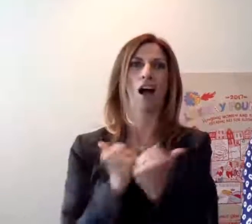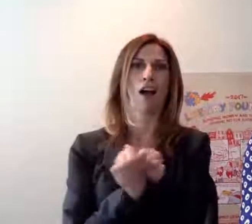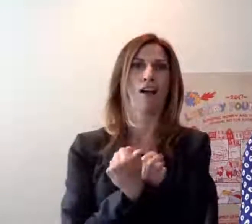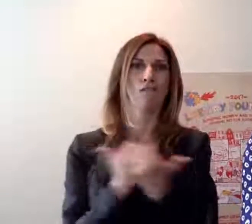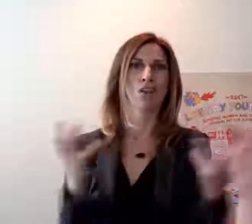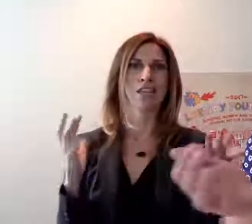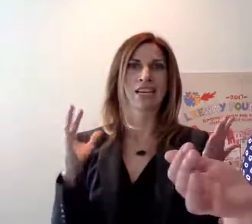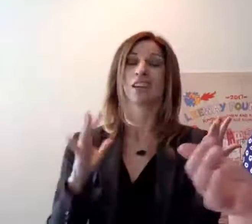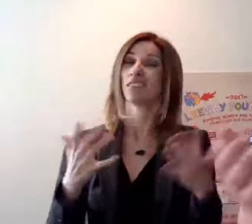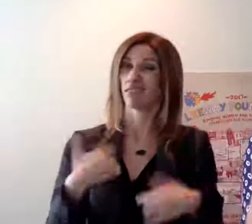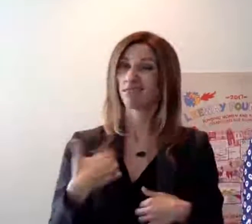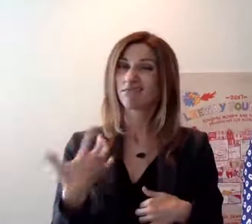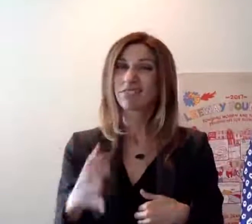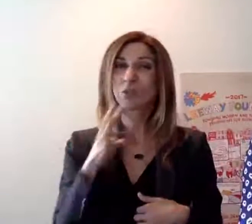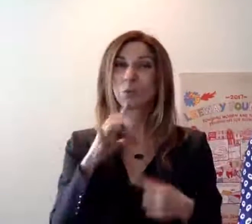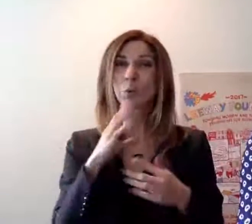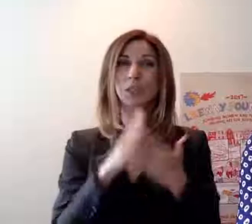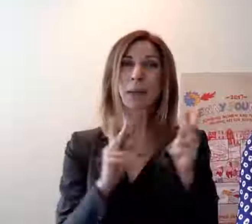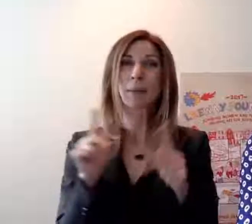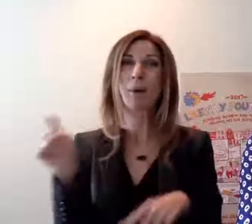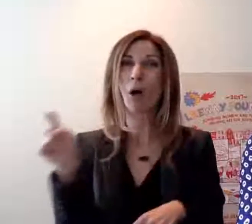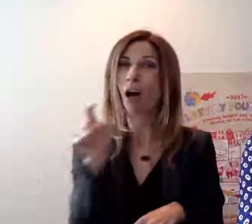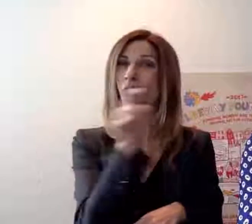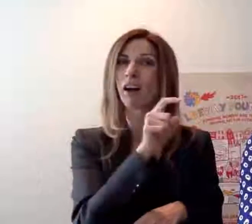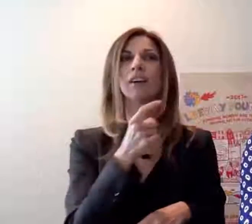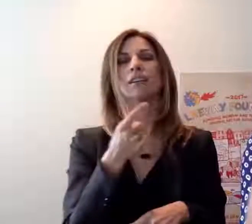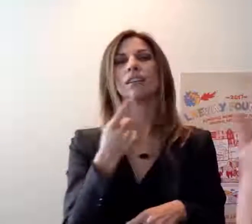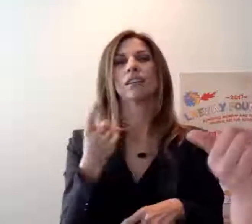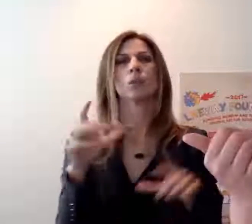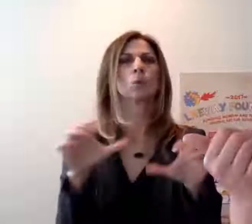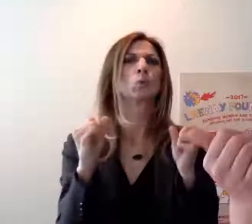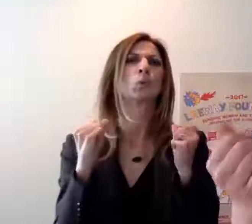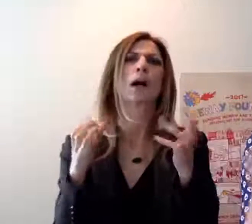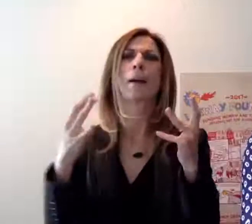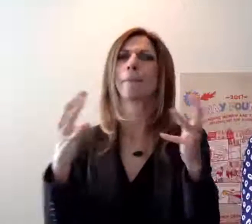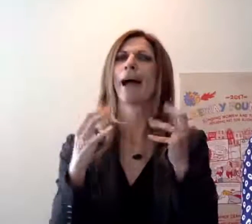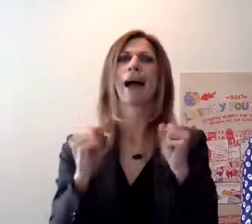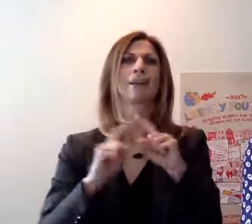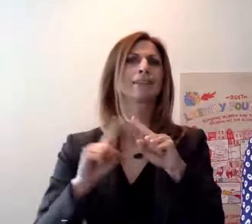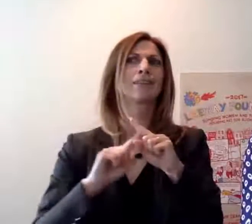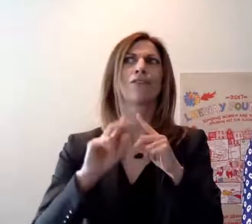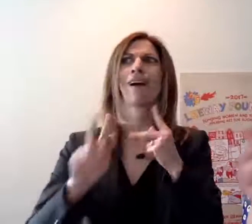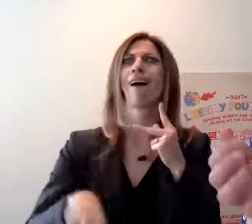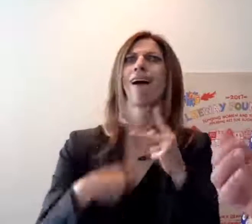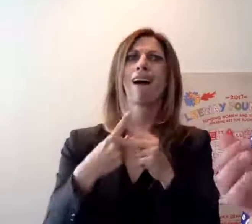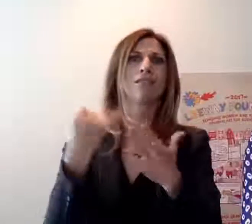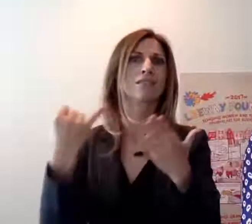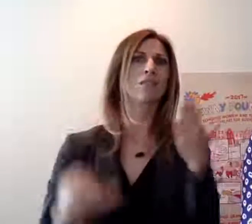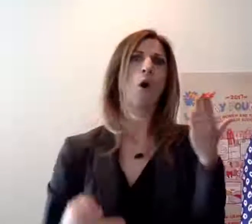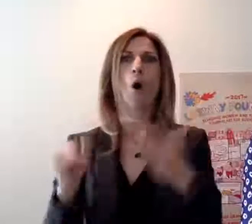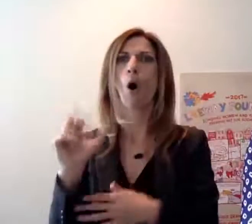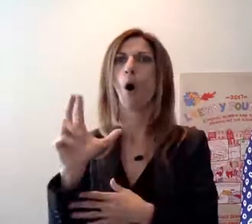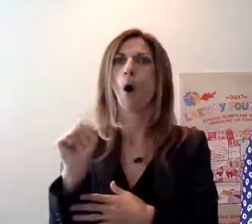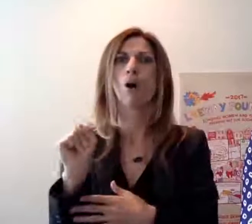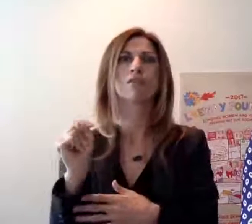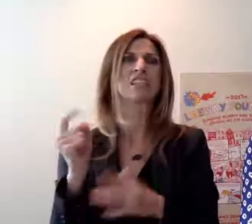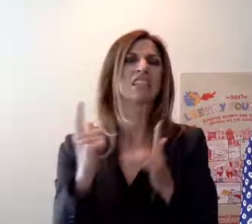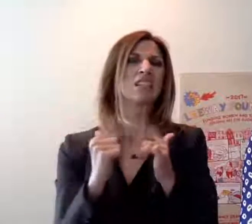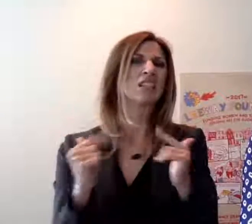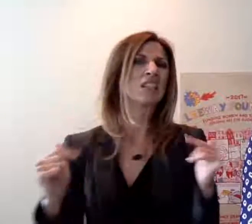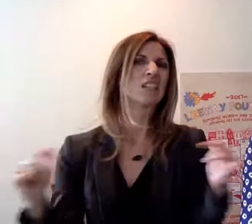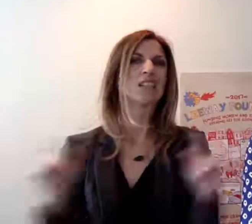you that I have talked to are doing many different types of art forms, or maybe doing just a lot